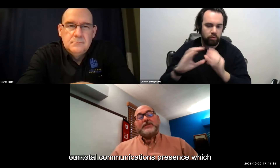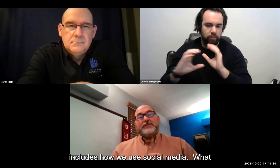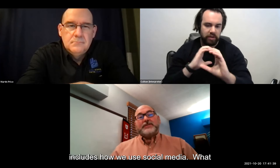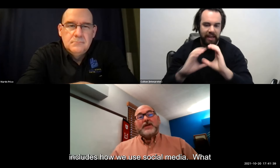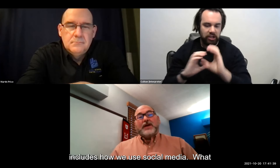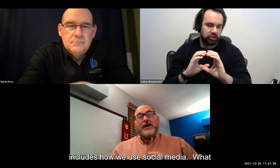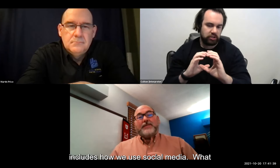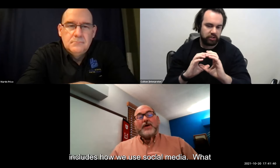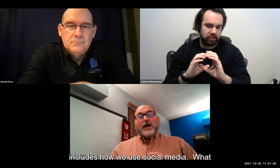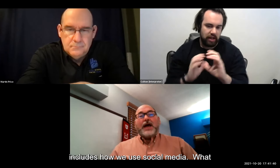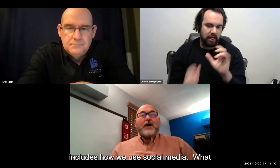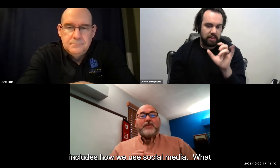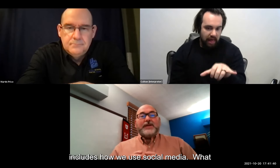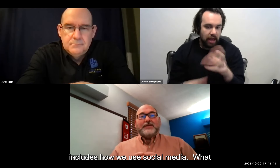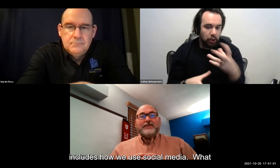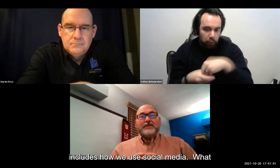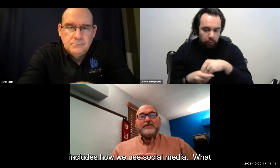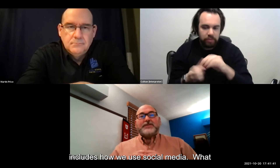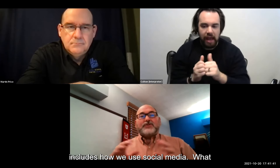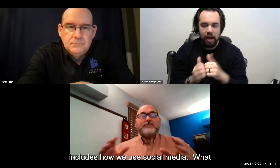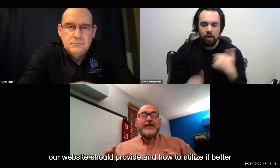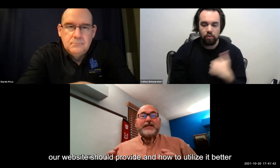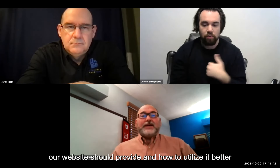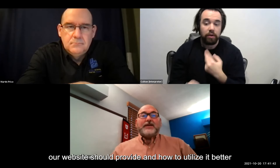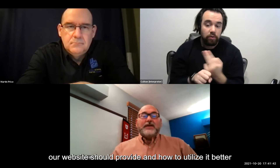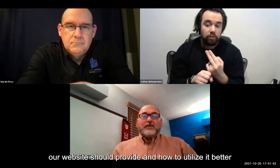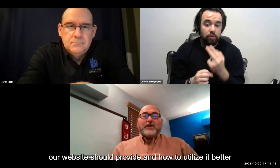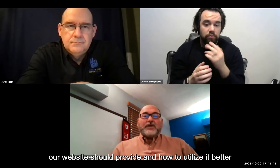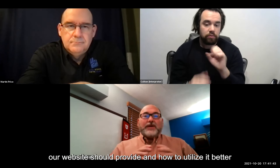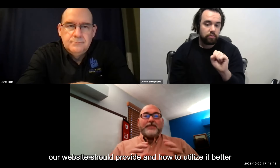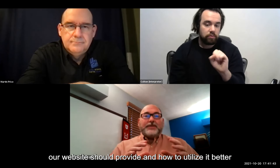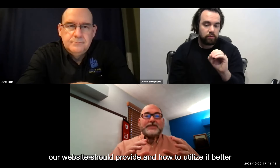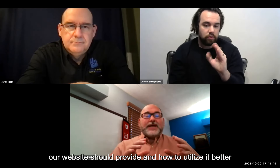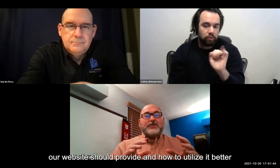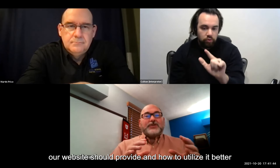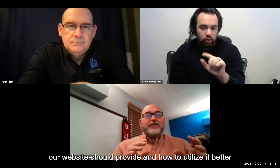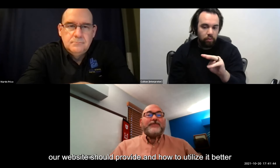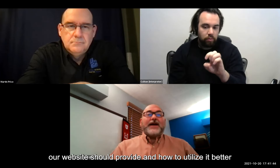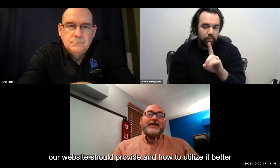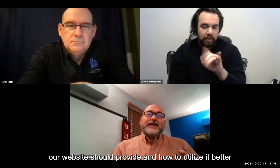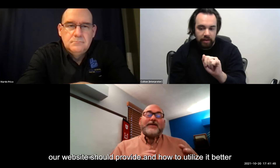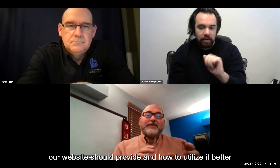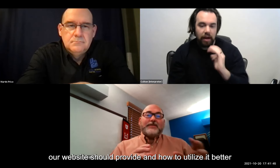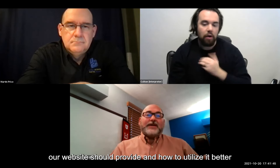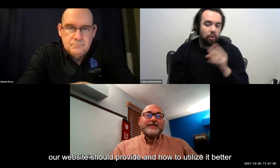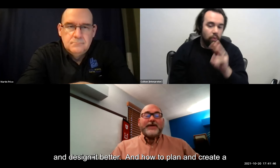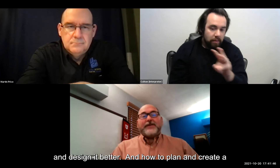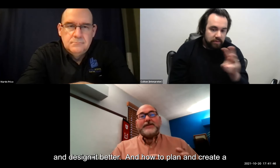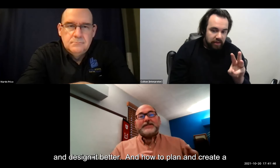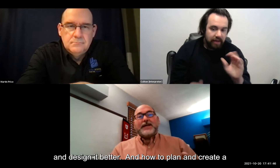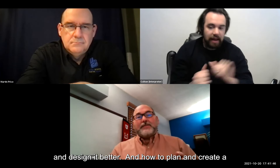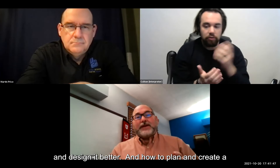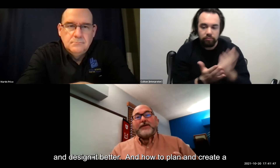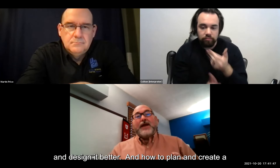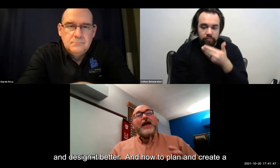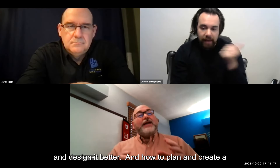which includes how we use social media, what our website should provide and how to utilize it better